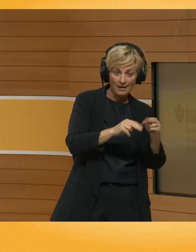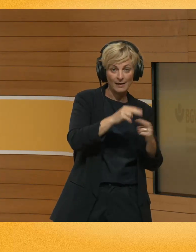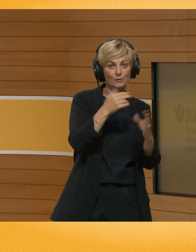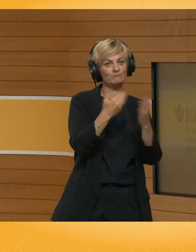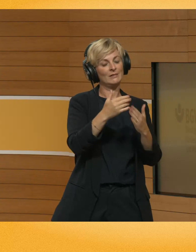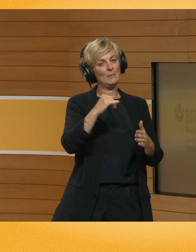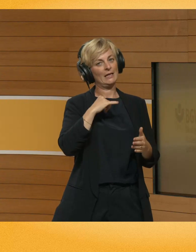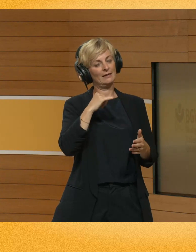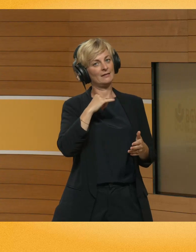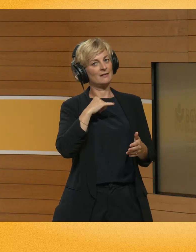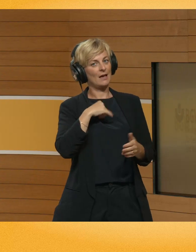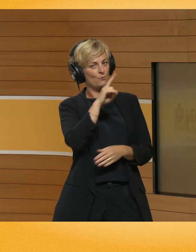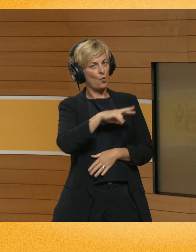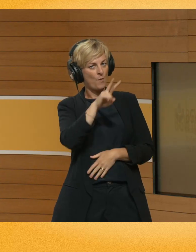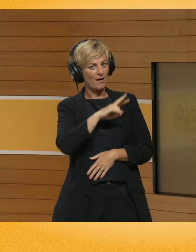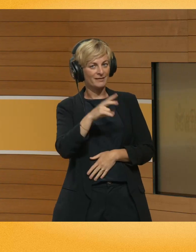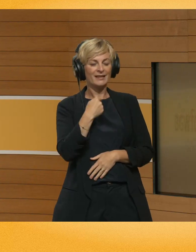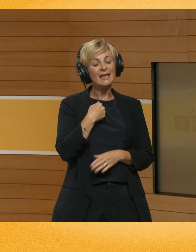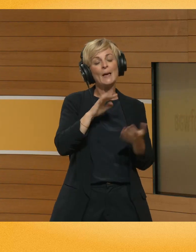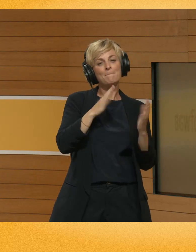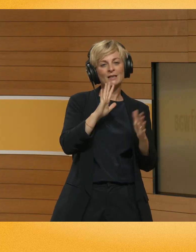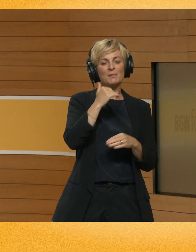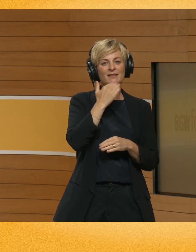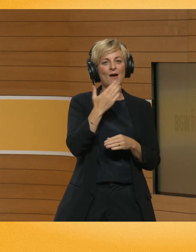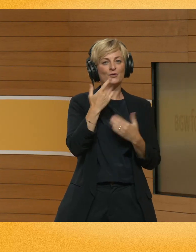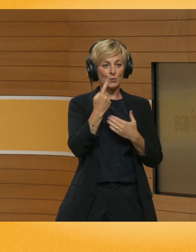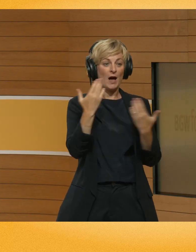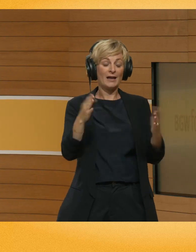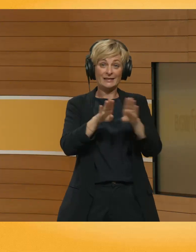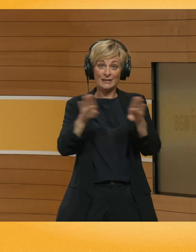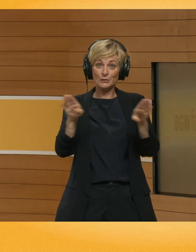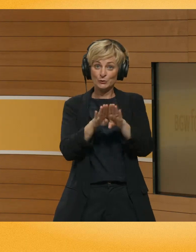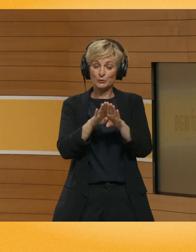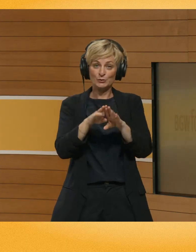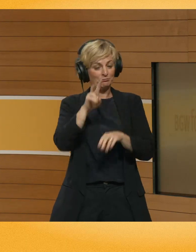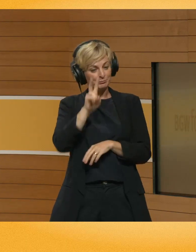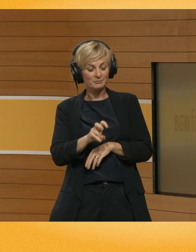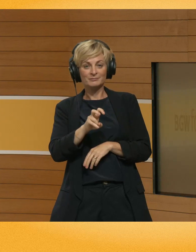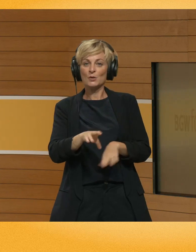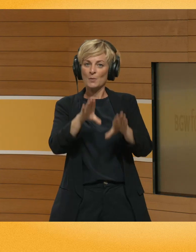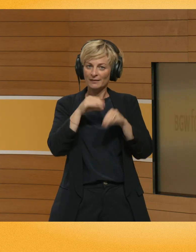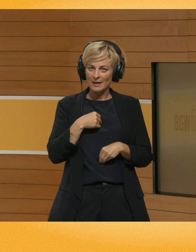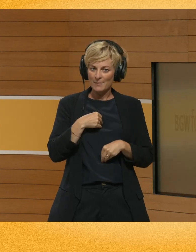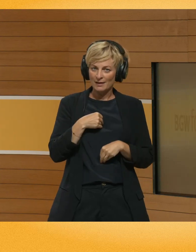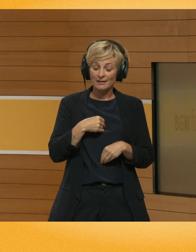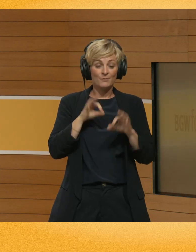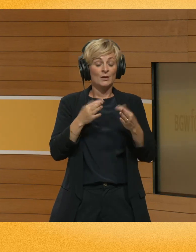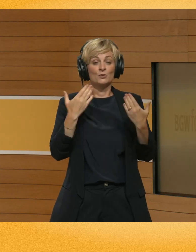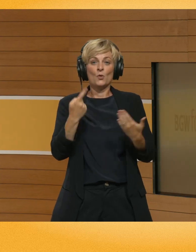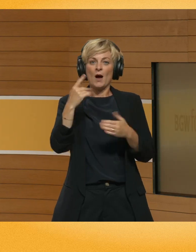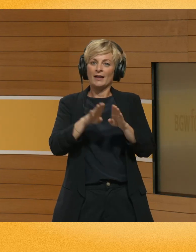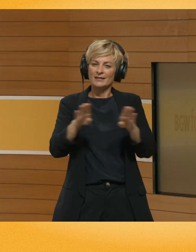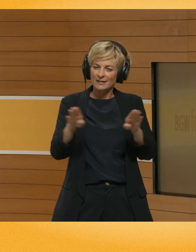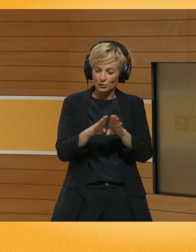and when you come to when you moderate the table, you feel that the people are